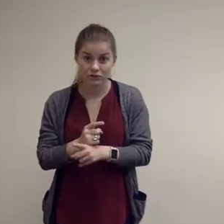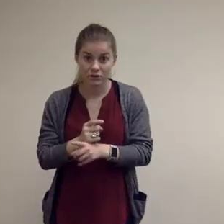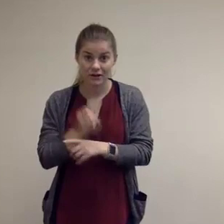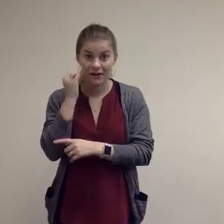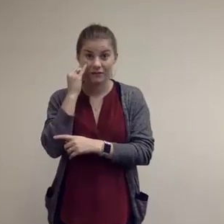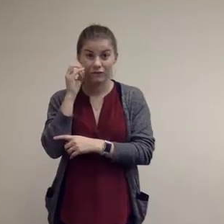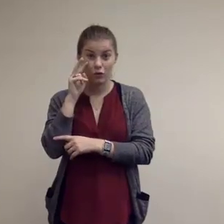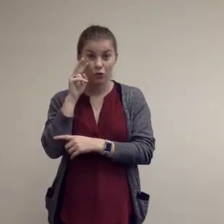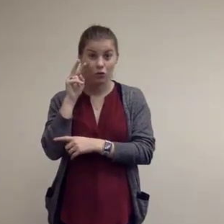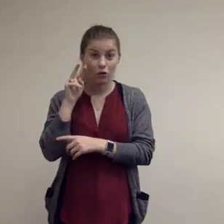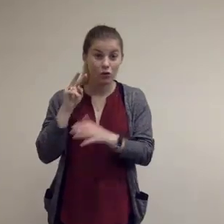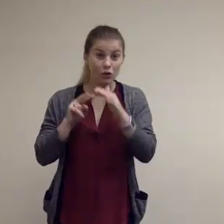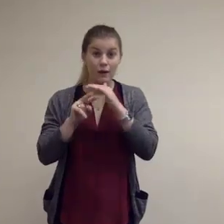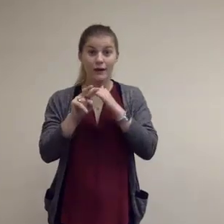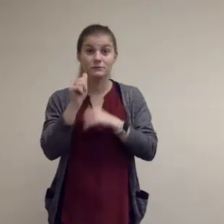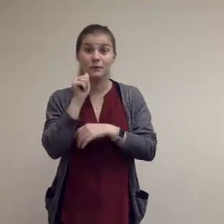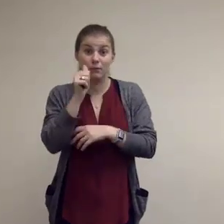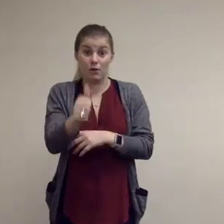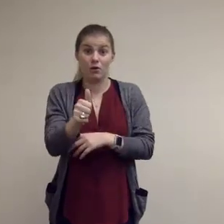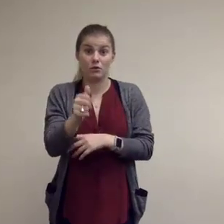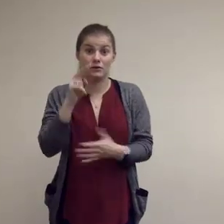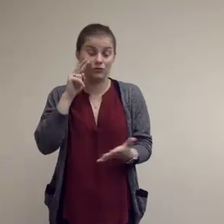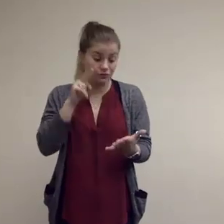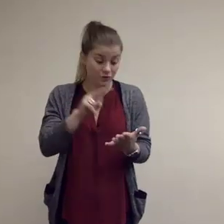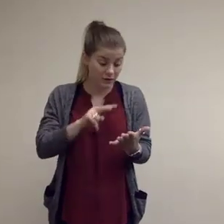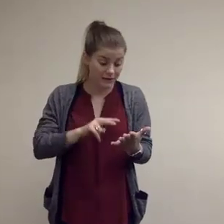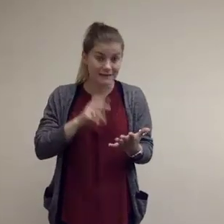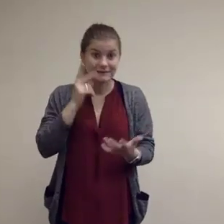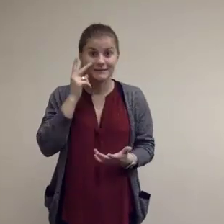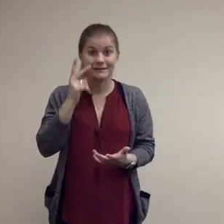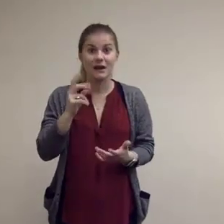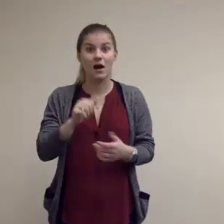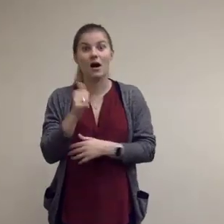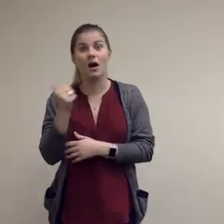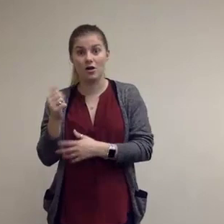says continue graphing worksheet. I expect that by Friday you should have at least most of those done.